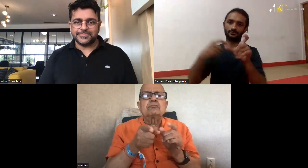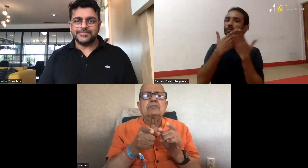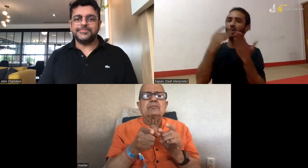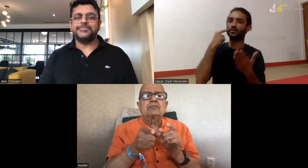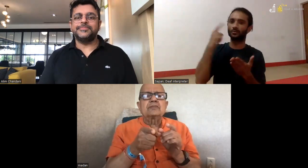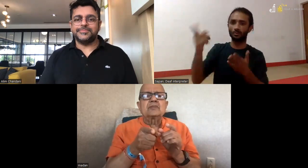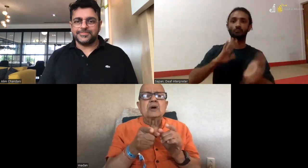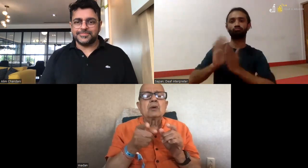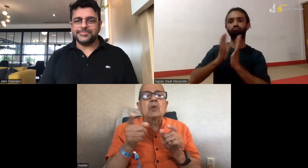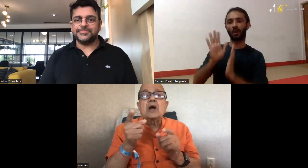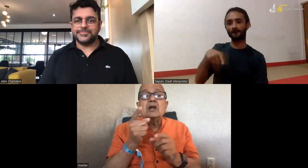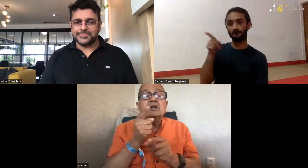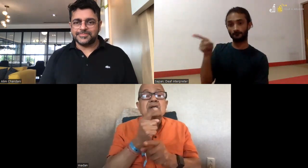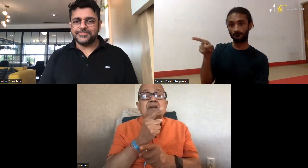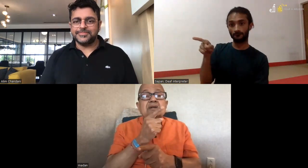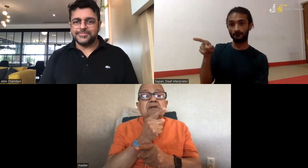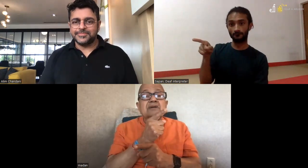a million.